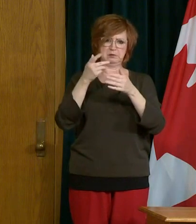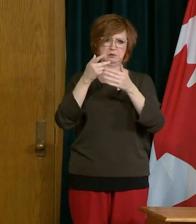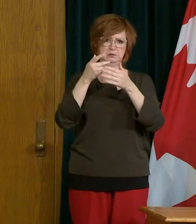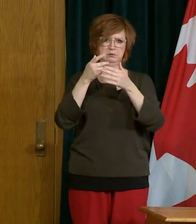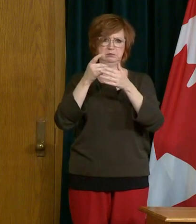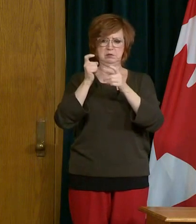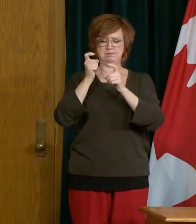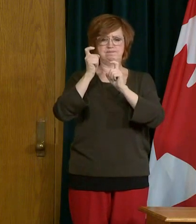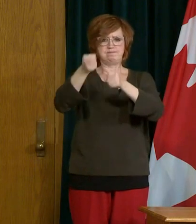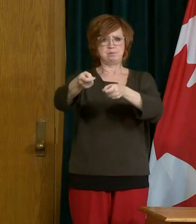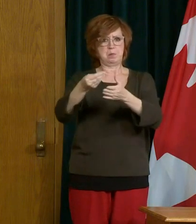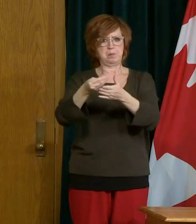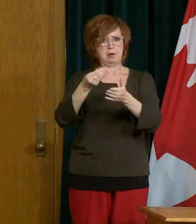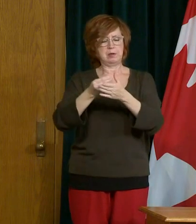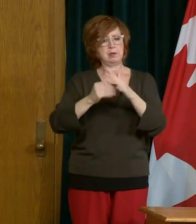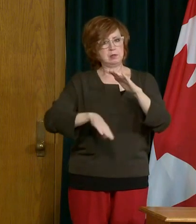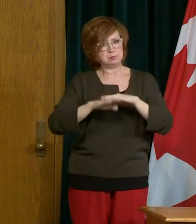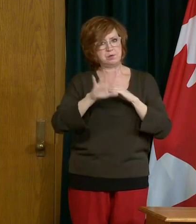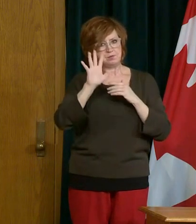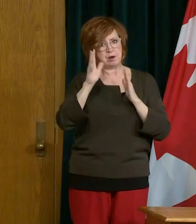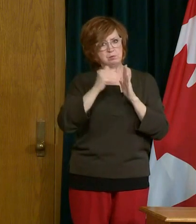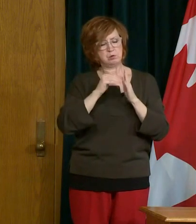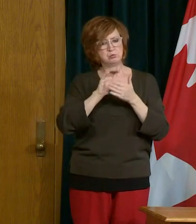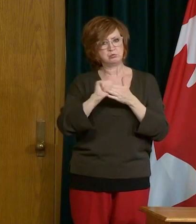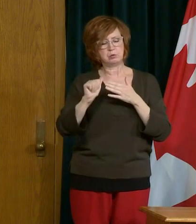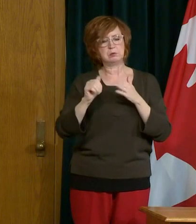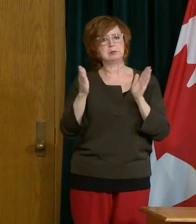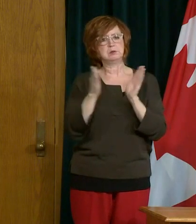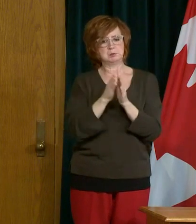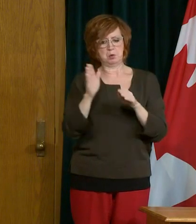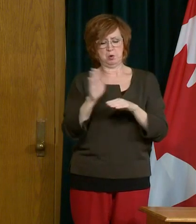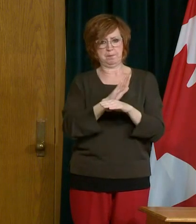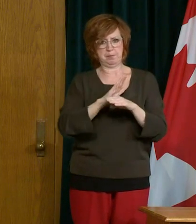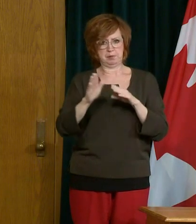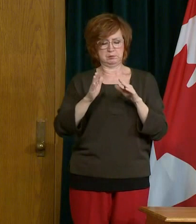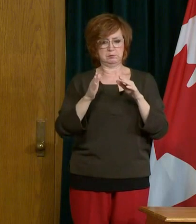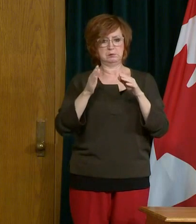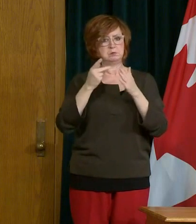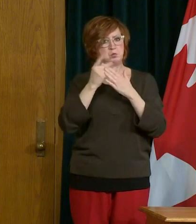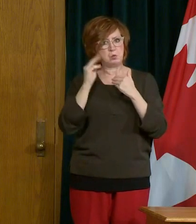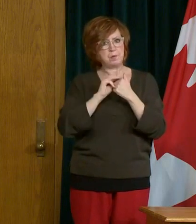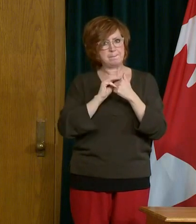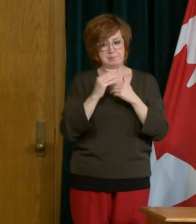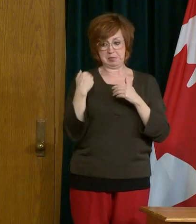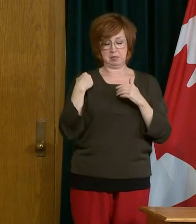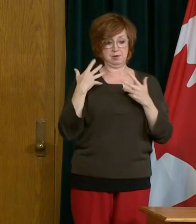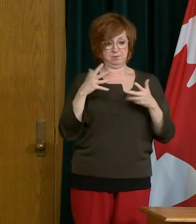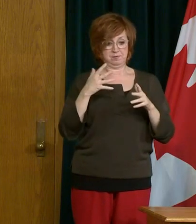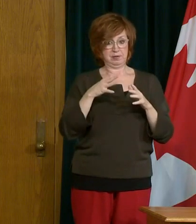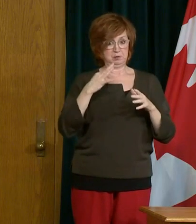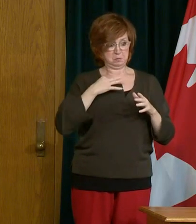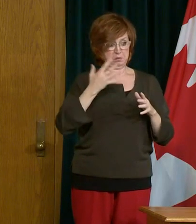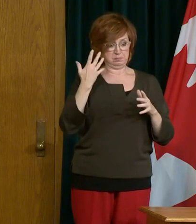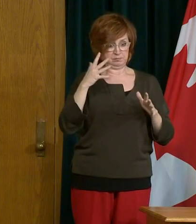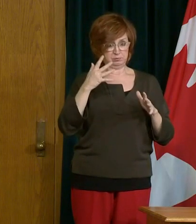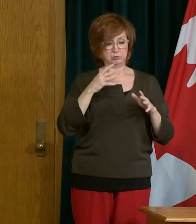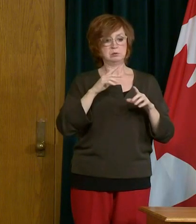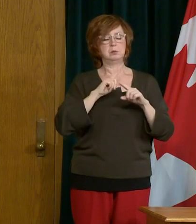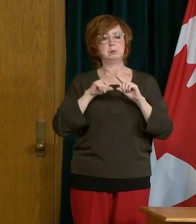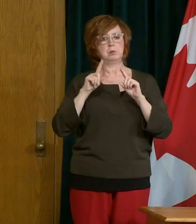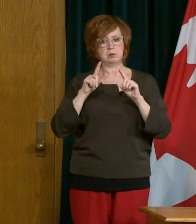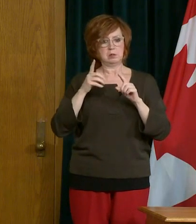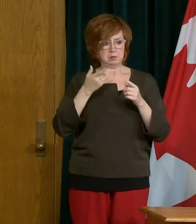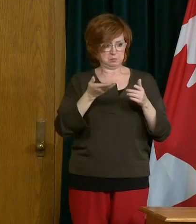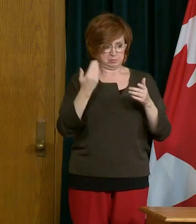small businesses that were required to close or to severely curtail their operations due to COVID-19 and the subsequent